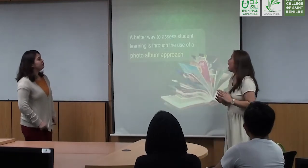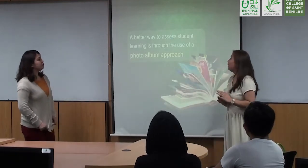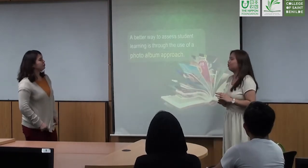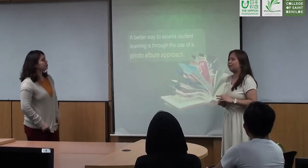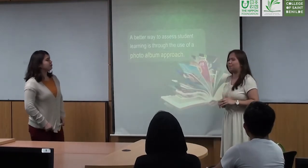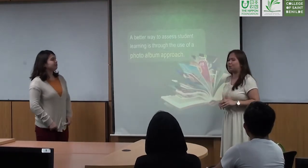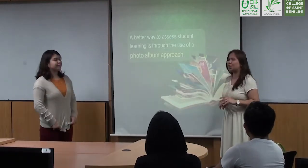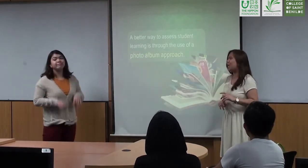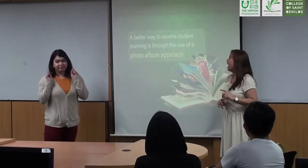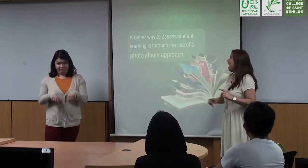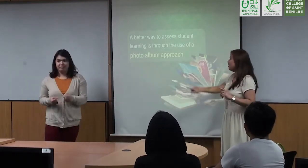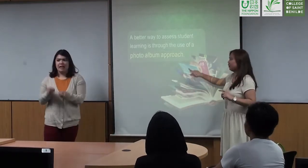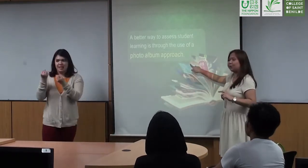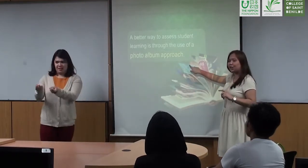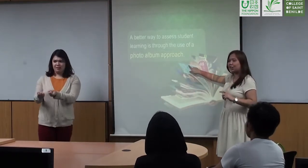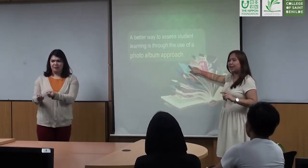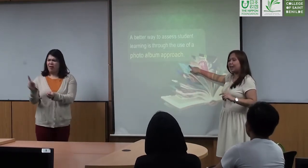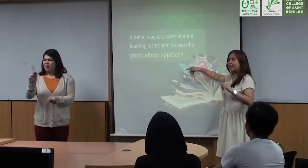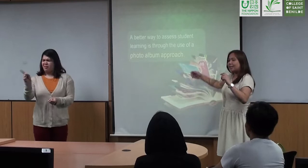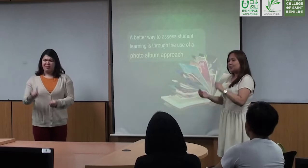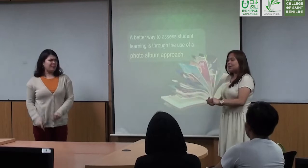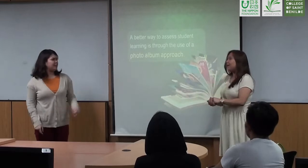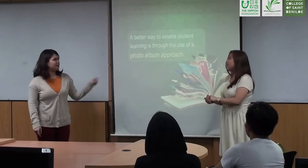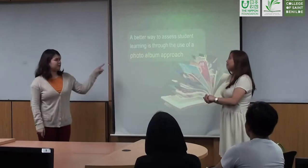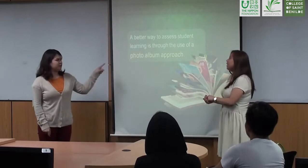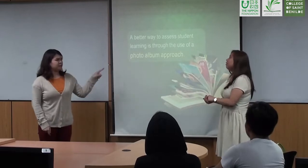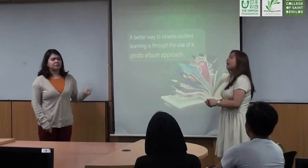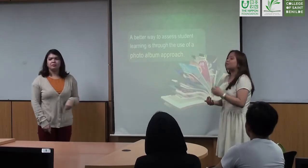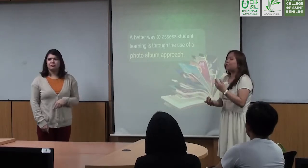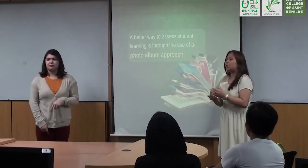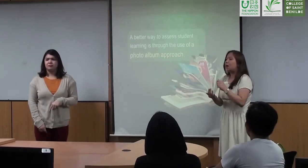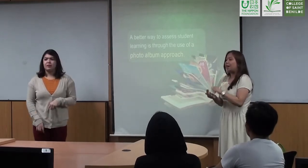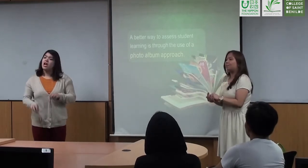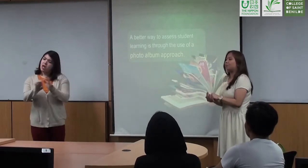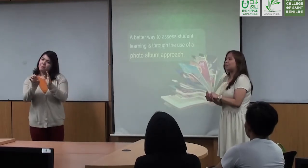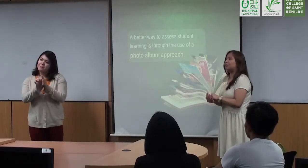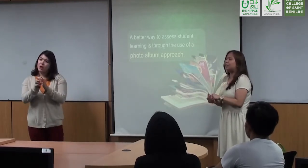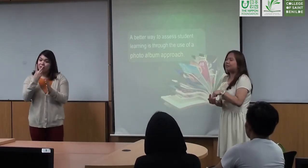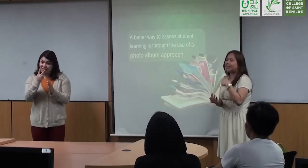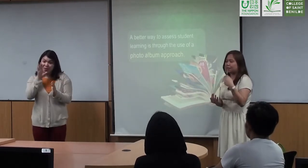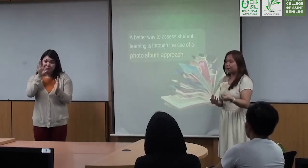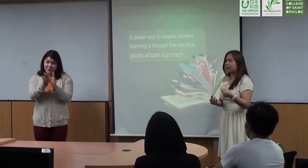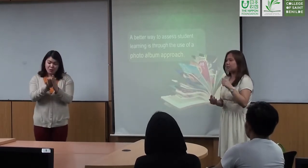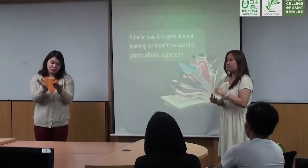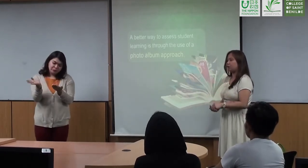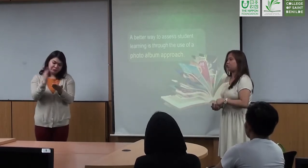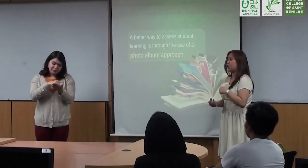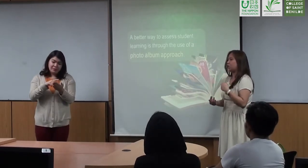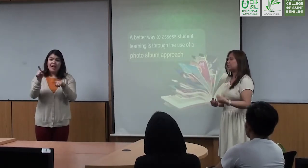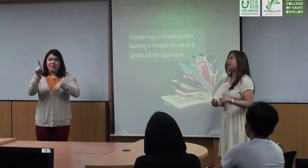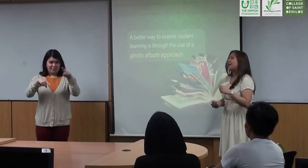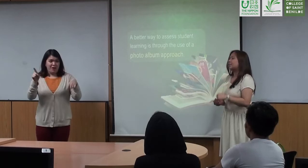use of photo album approach. Ano yun? So di ba when we look at photo albums, we look at